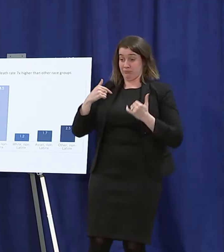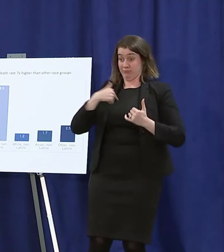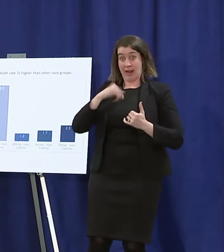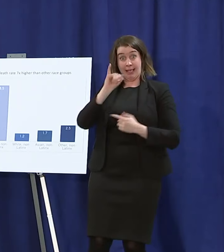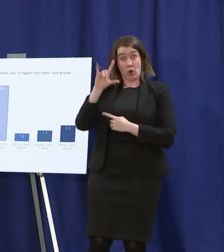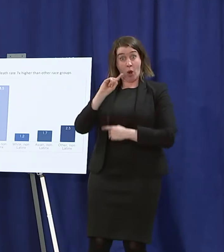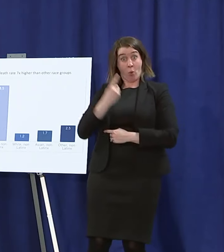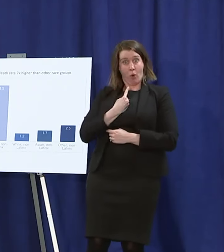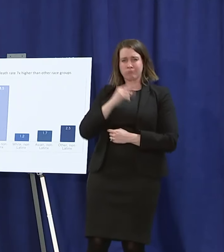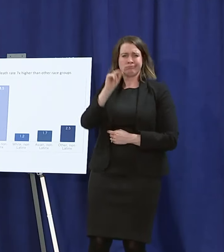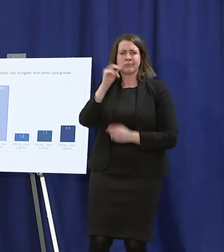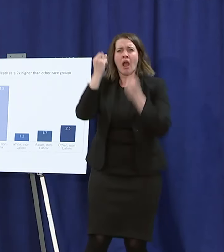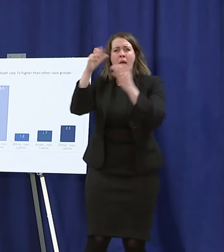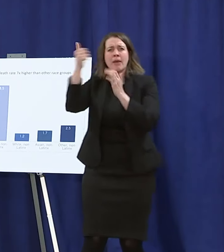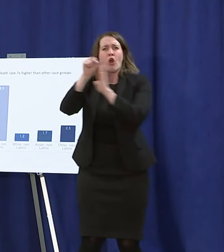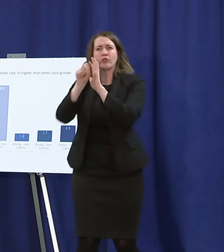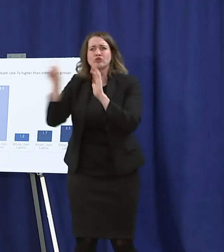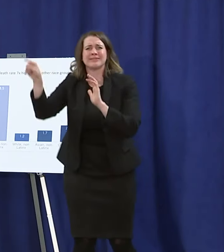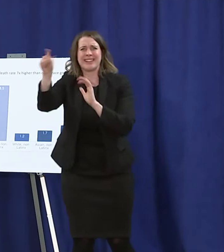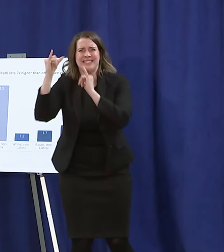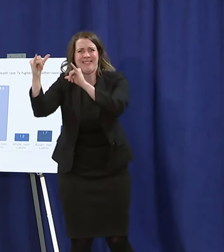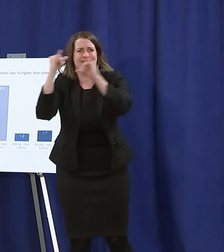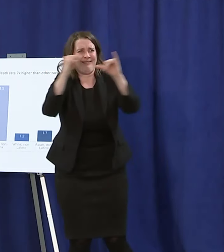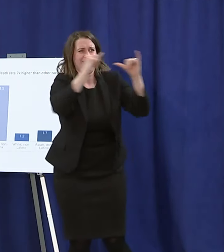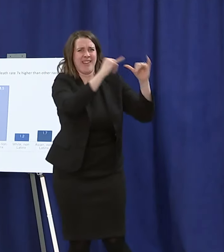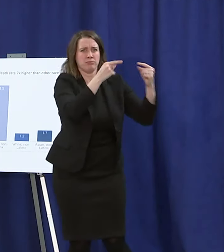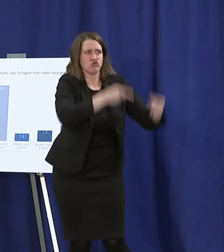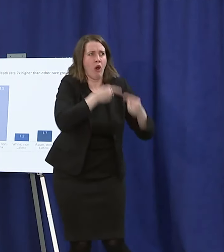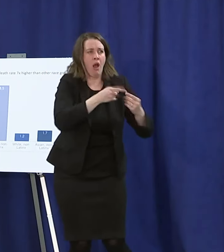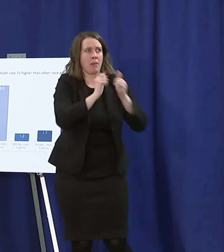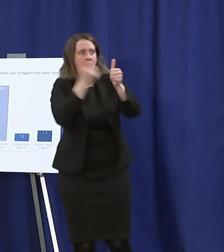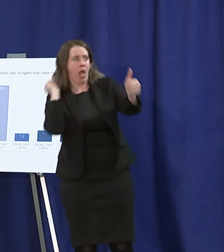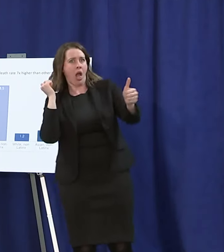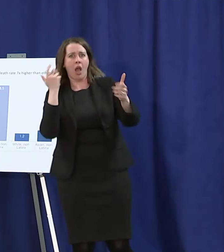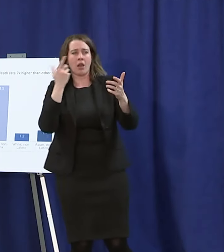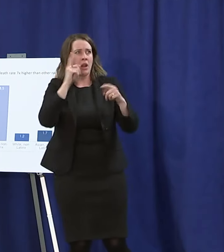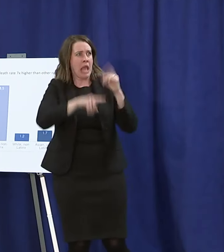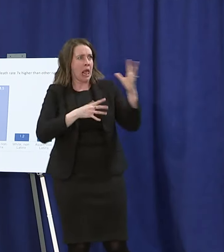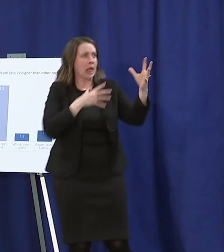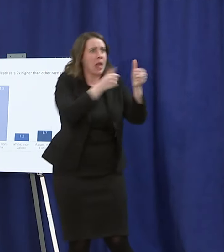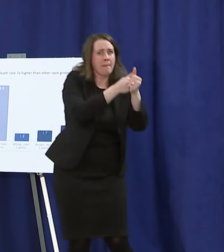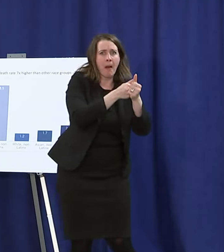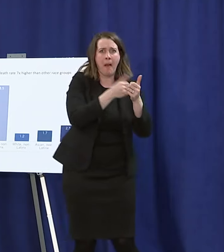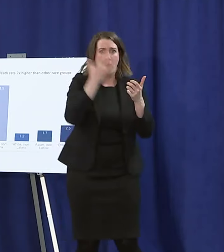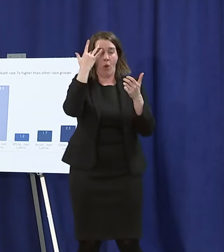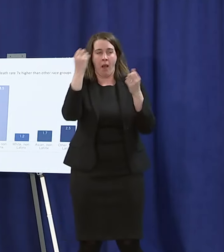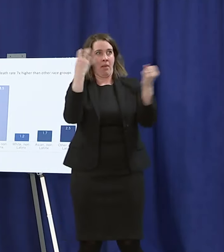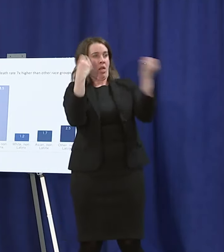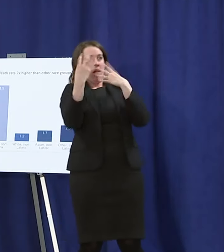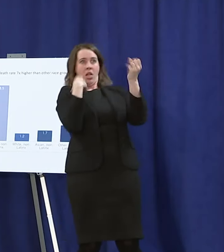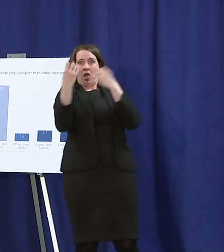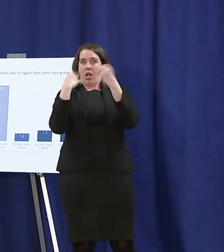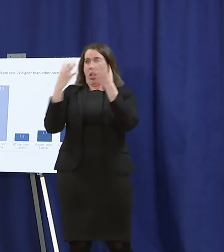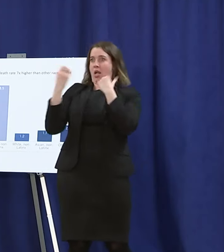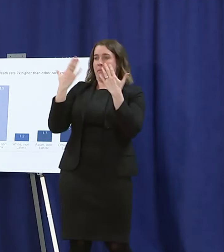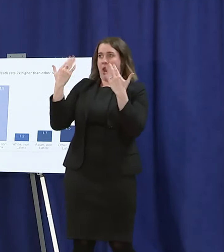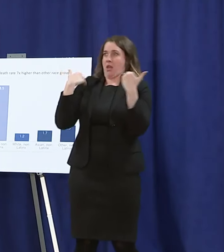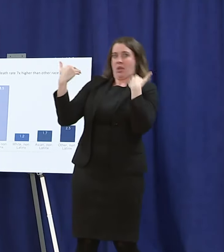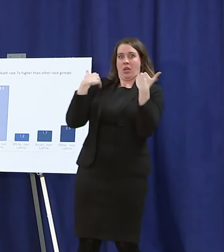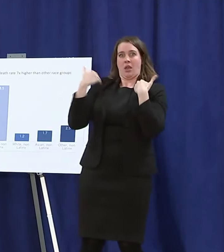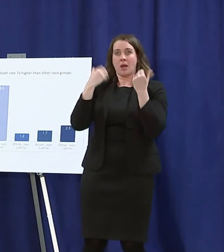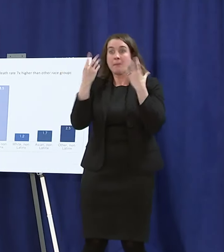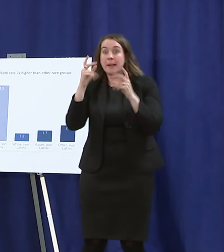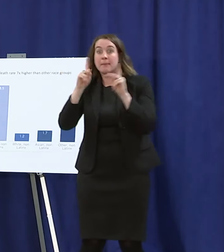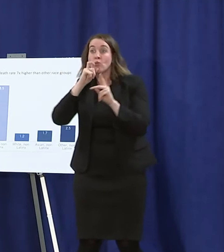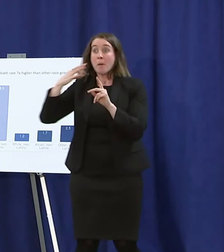seen reports of a state system elsewhere really struggling to keep up with the massive volume of claims